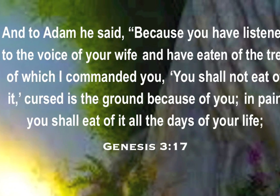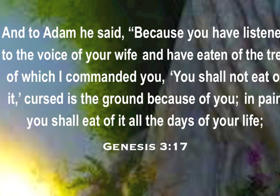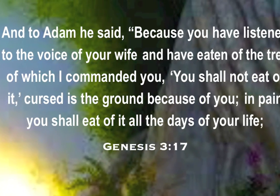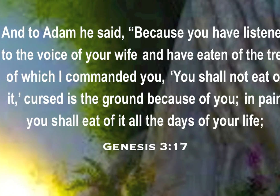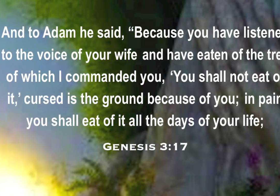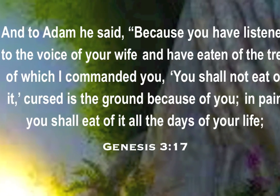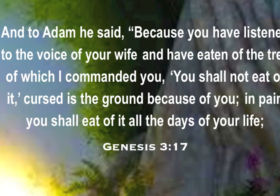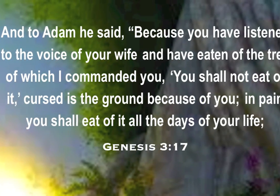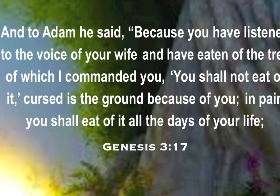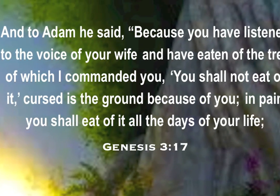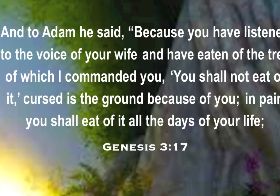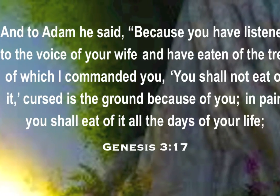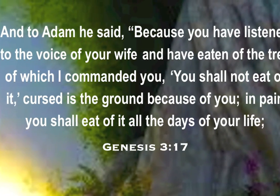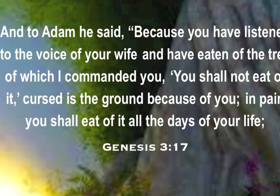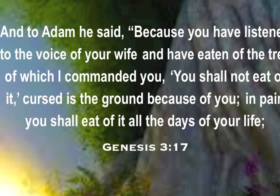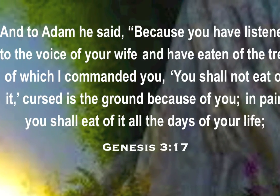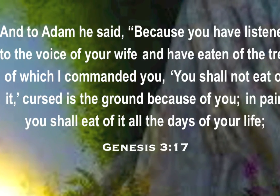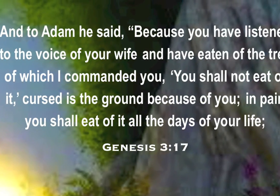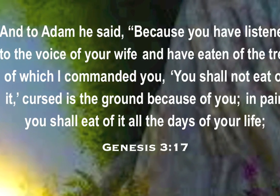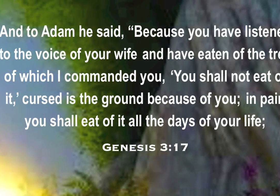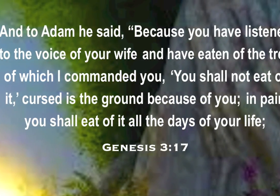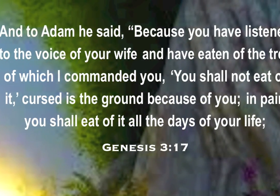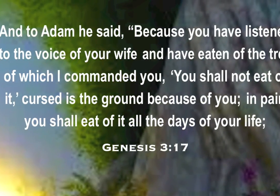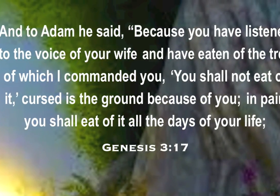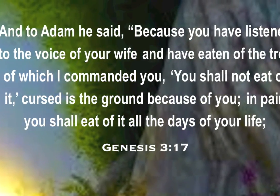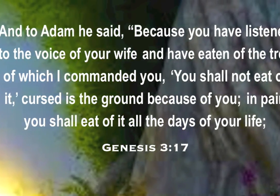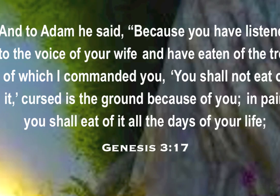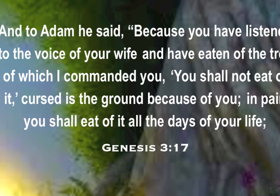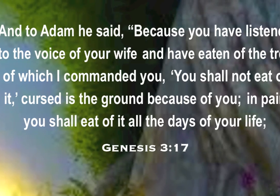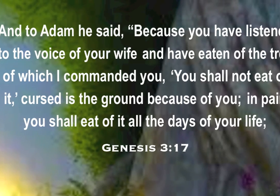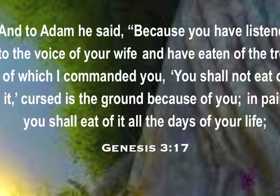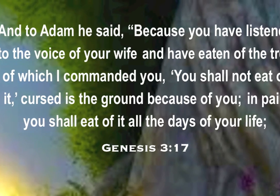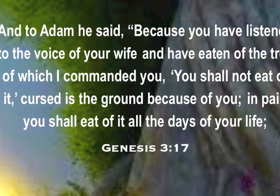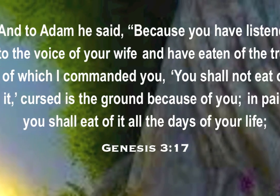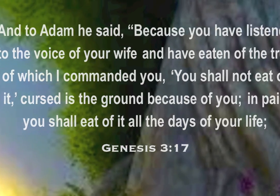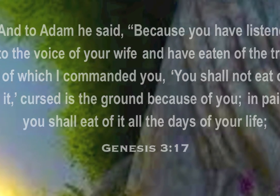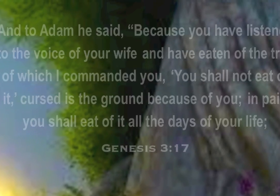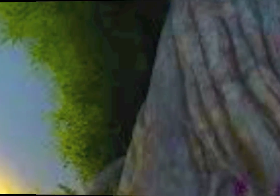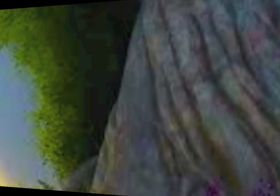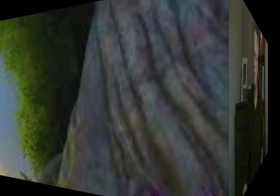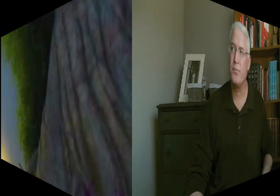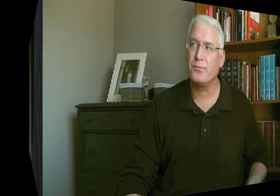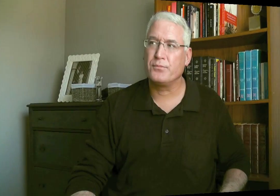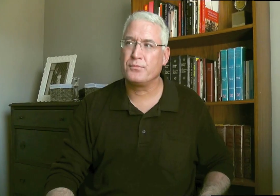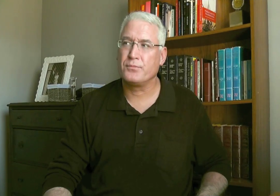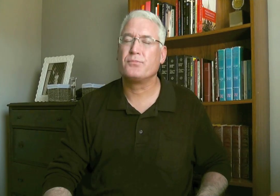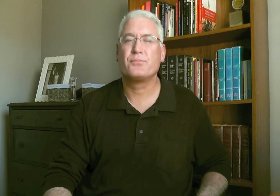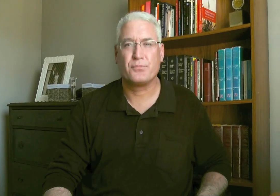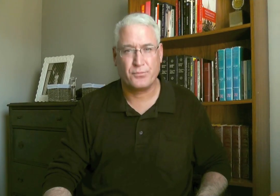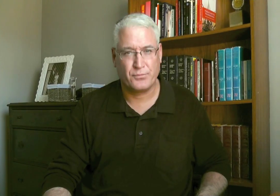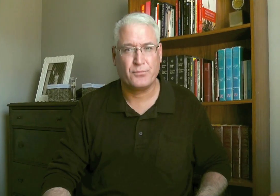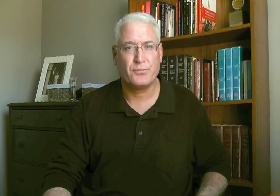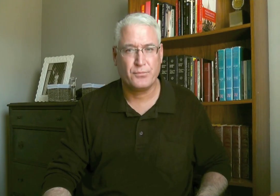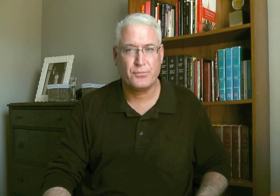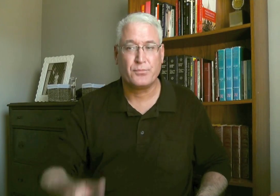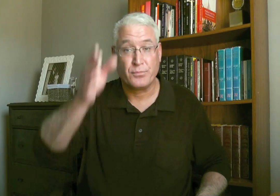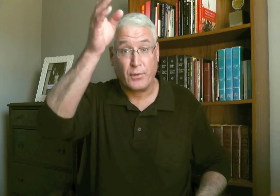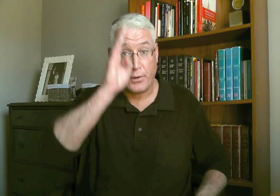is the ground because of you. In pain you shall eat of it all the days of your life. Yeah.